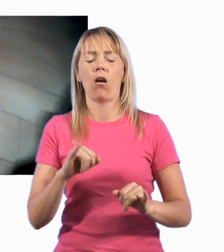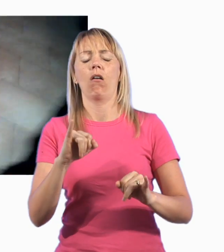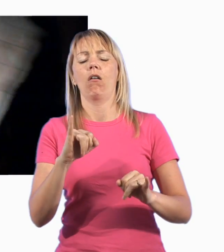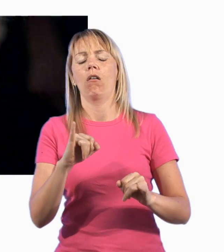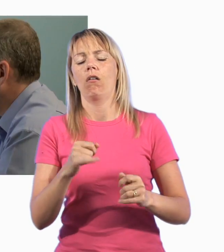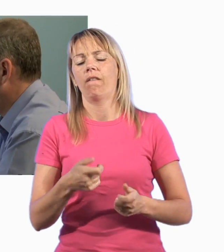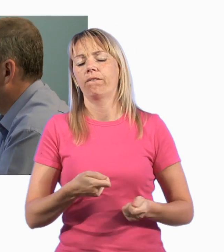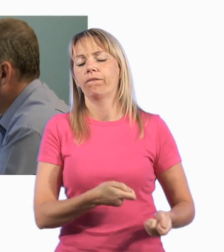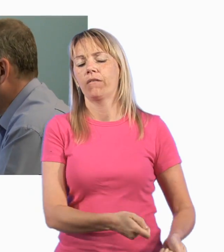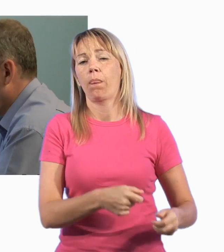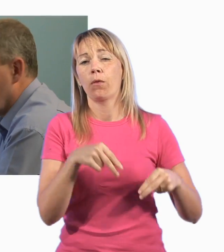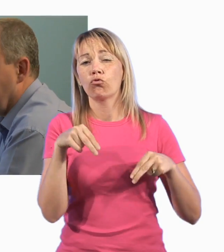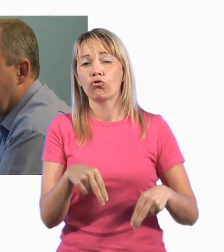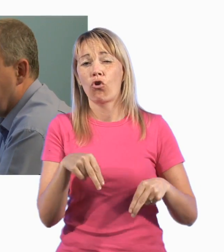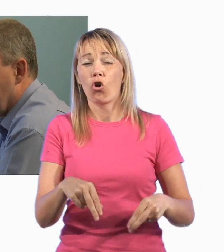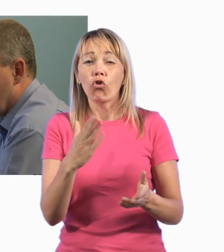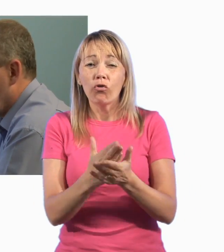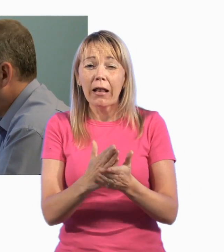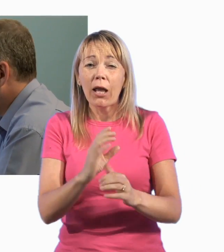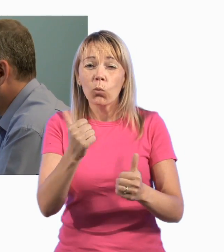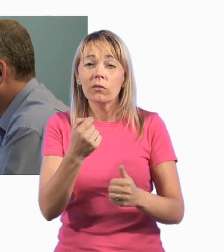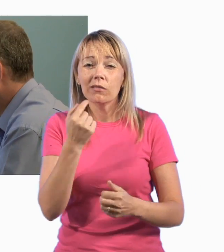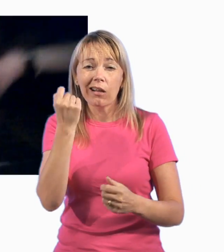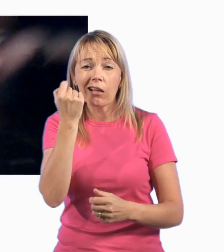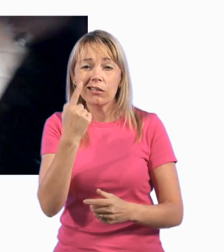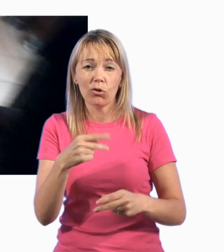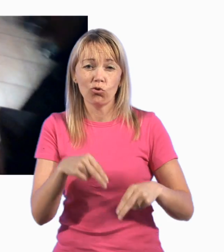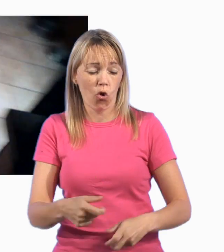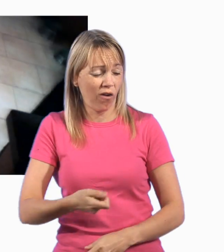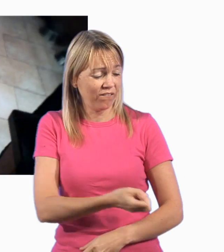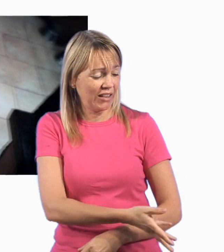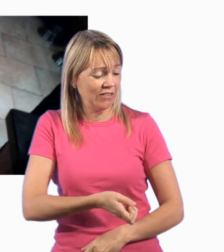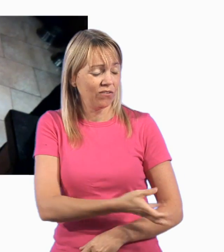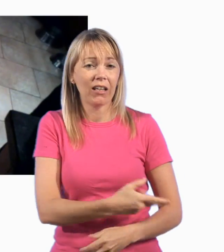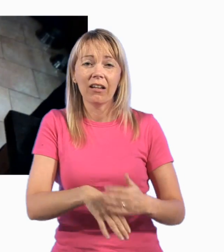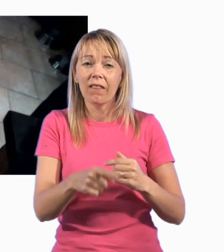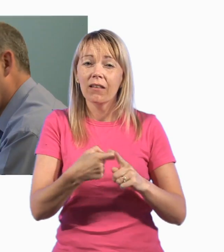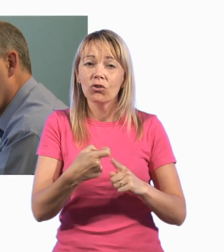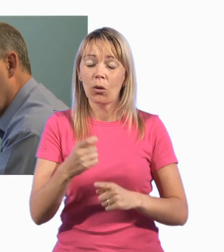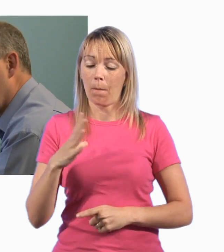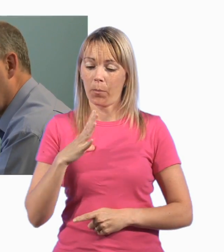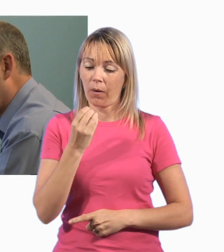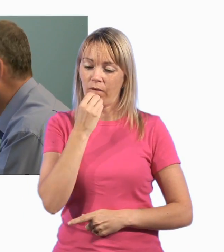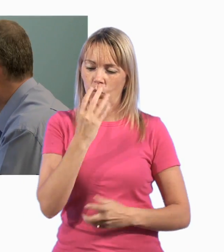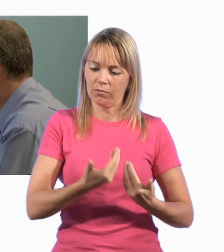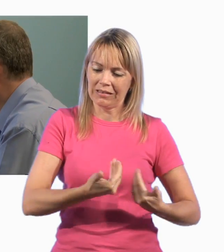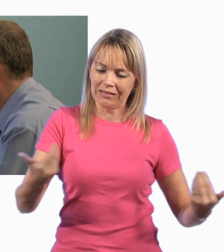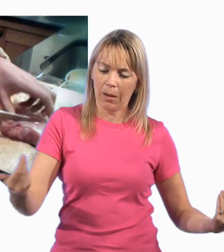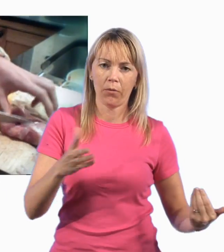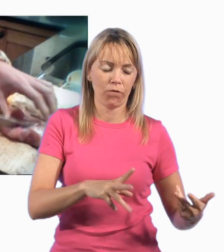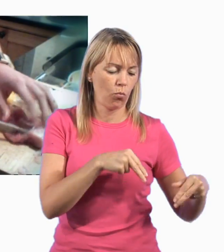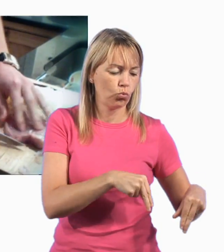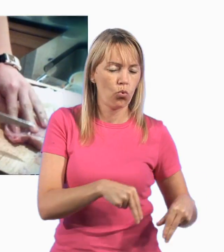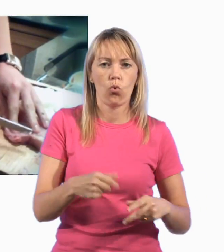this. Is it really a good idea to feed a dog like this in the kitchen? When you're preparing food, keep your food and your pet separate wherever you